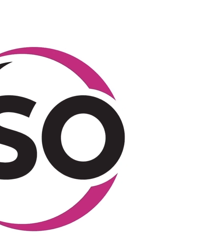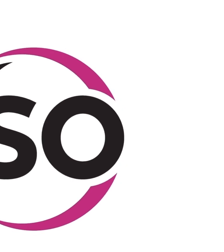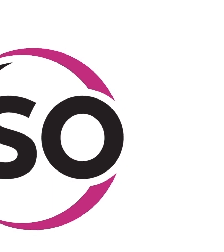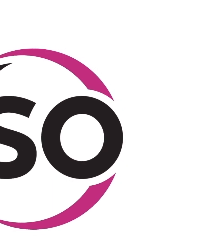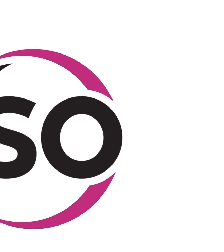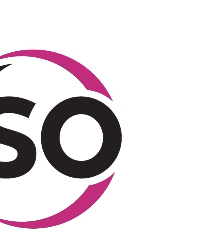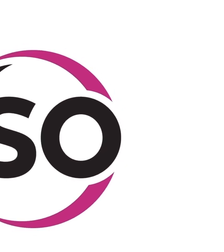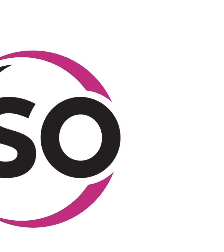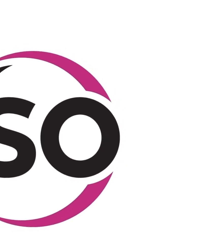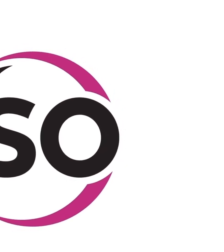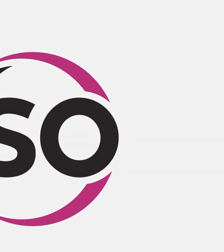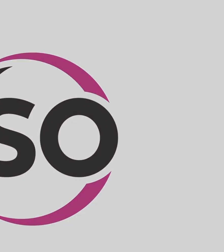VSO